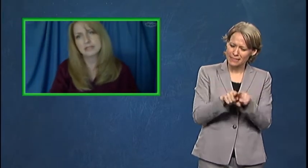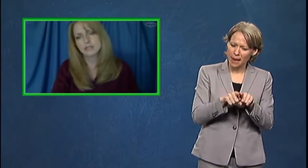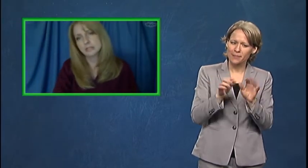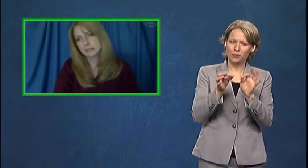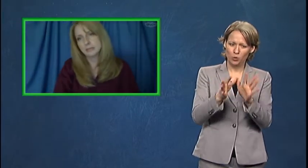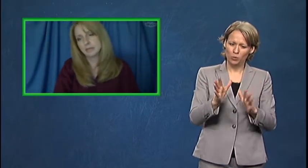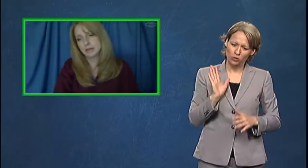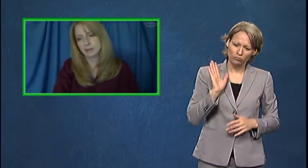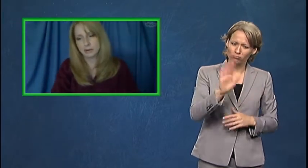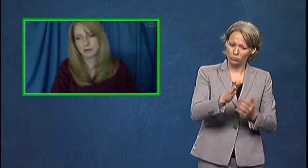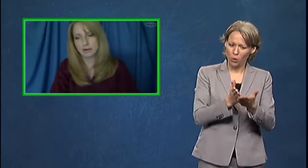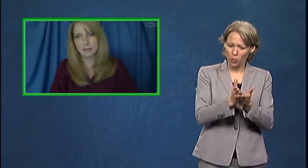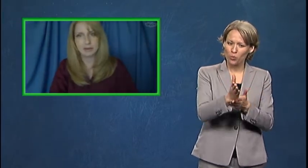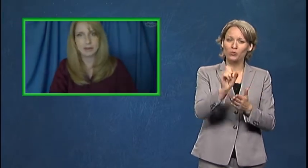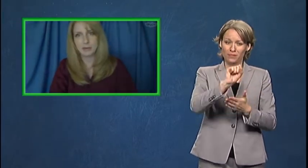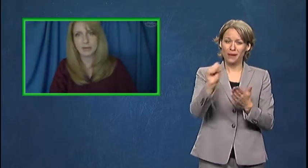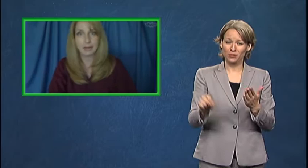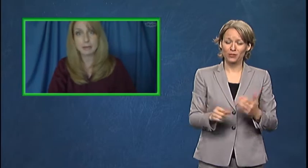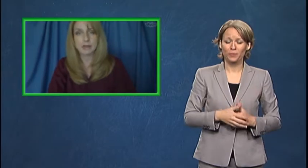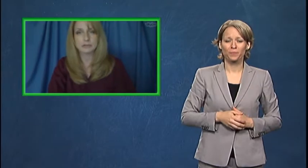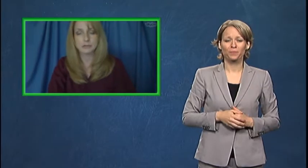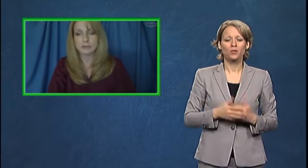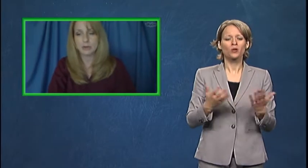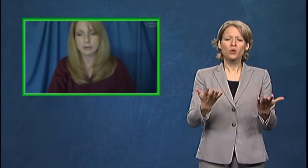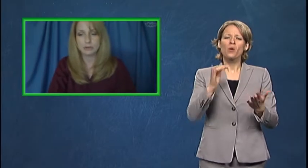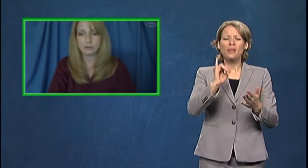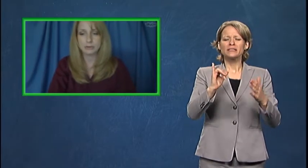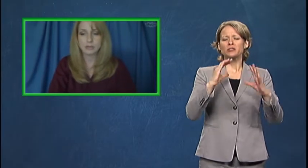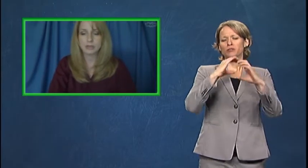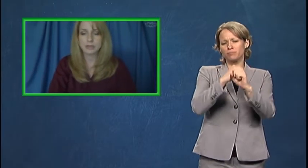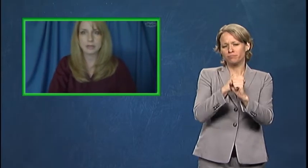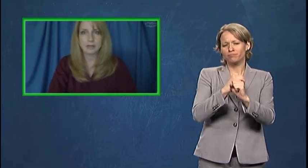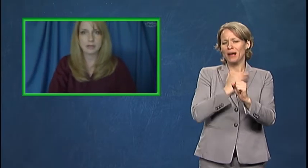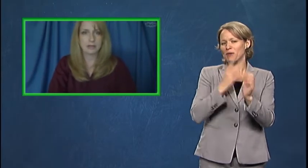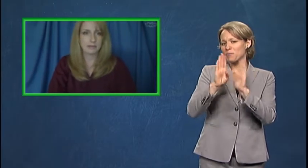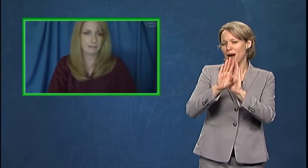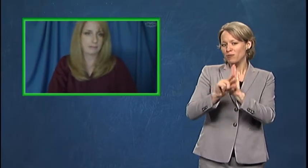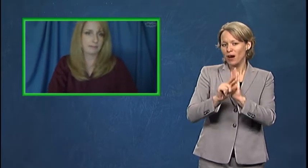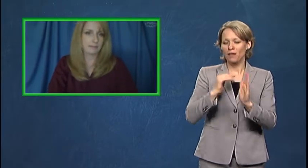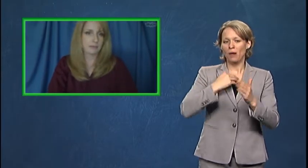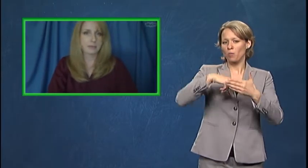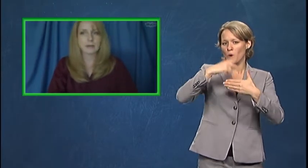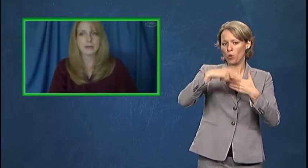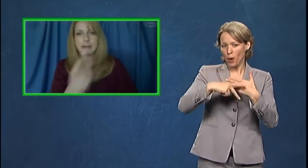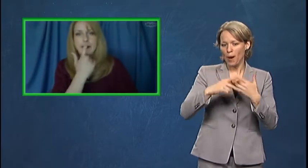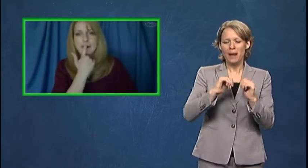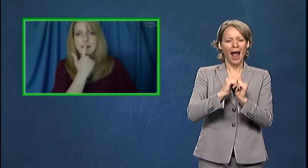So that's just a little bit about our program and how we came about doing what we do.